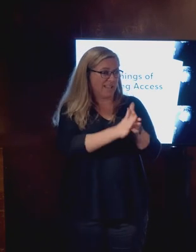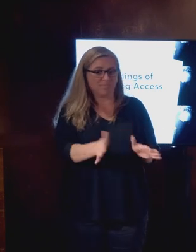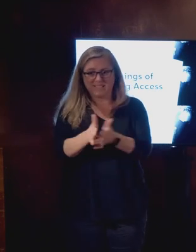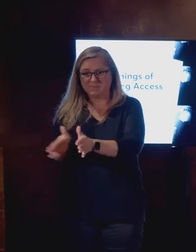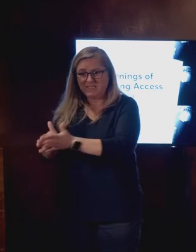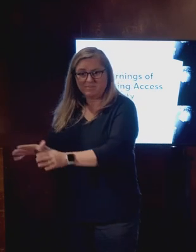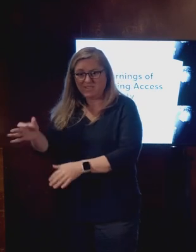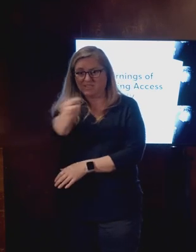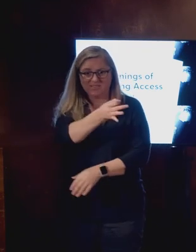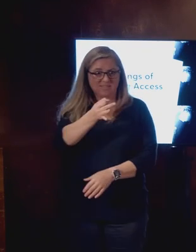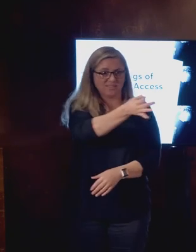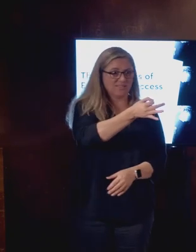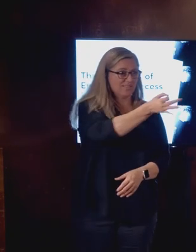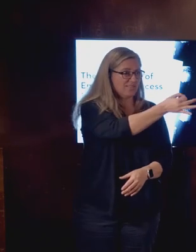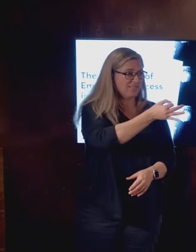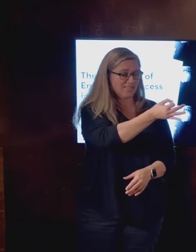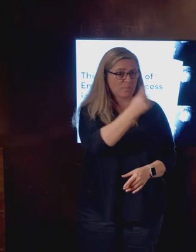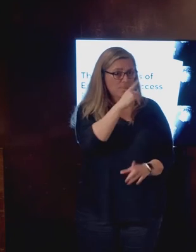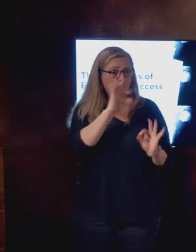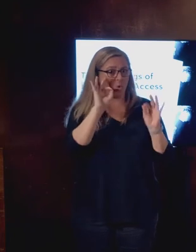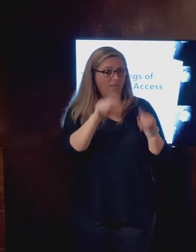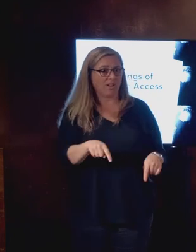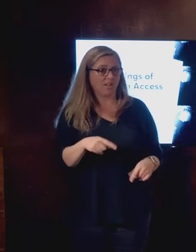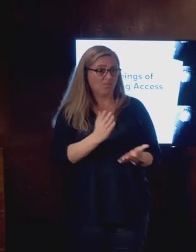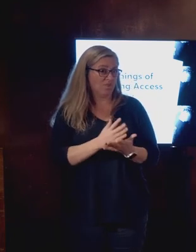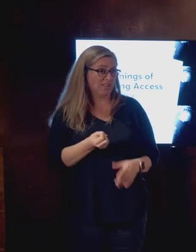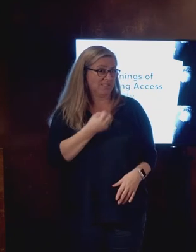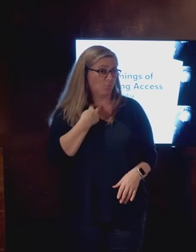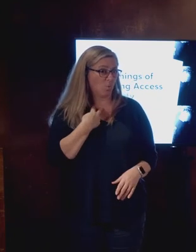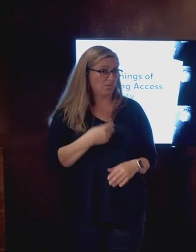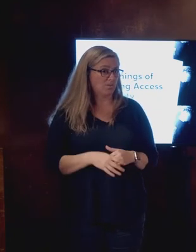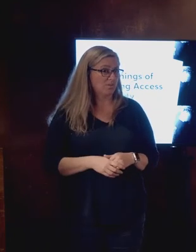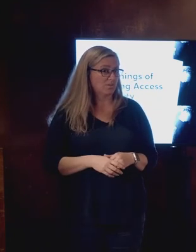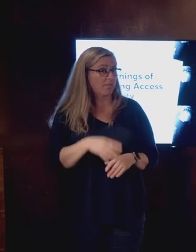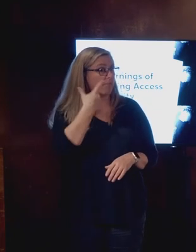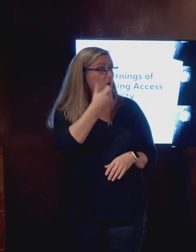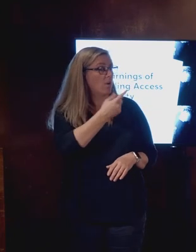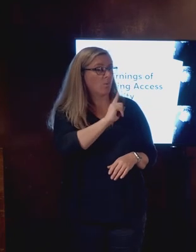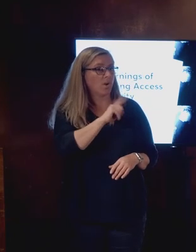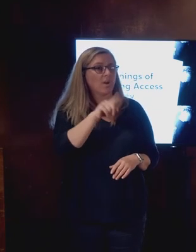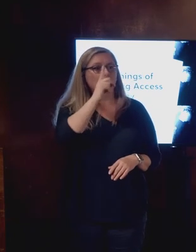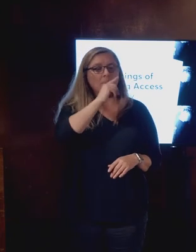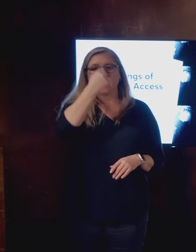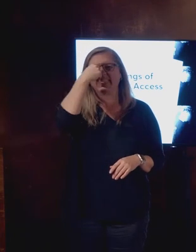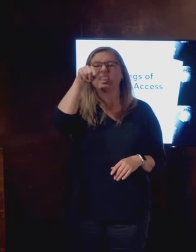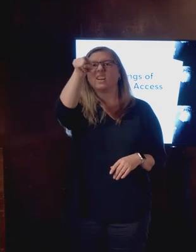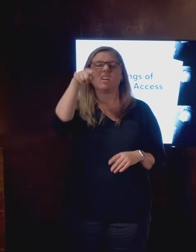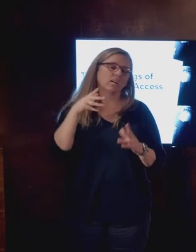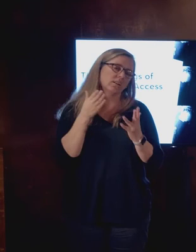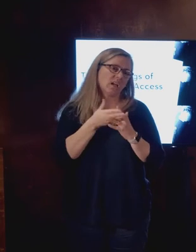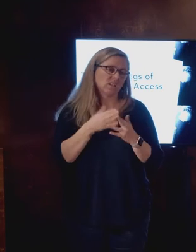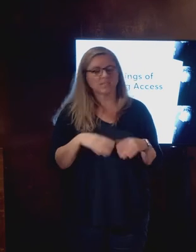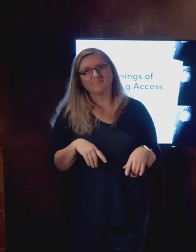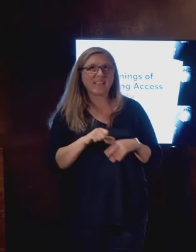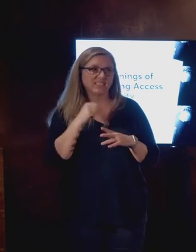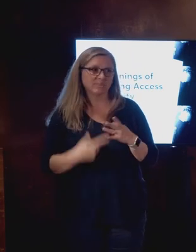chairs. And that for me really disappoints me. I find that people think that, oh, access or disability isn't for